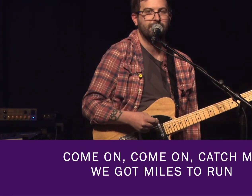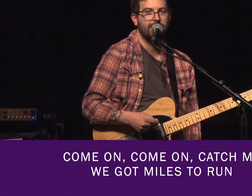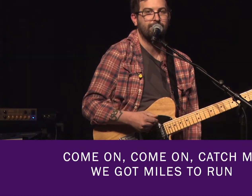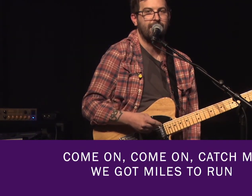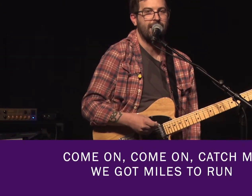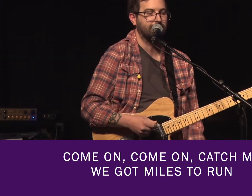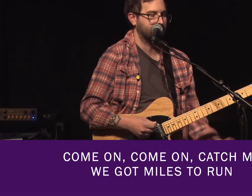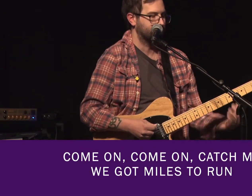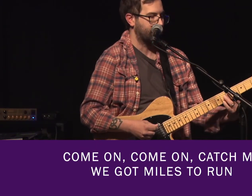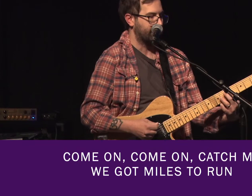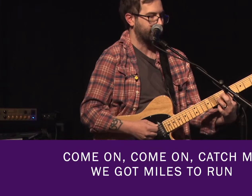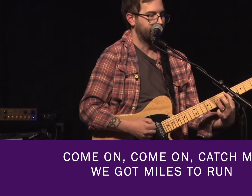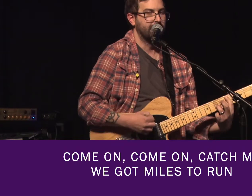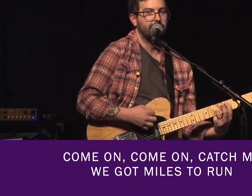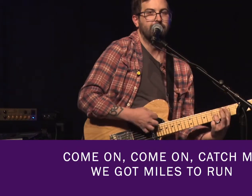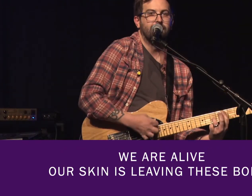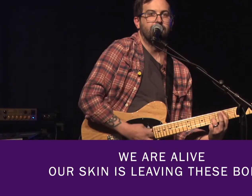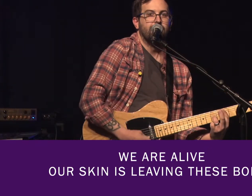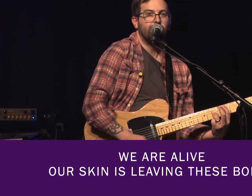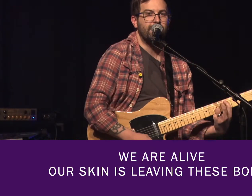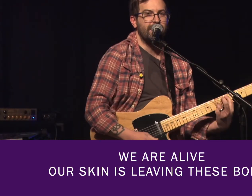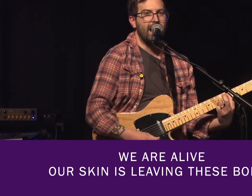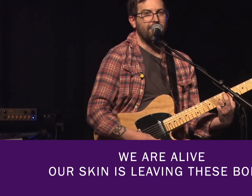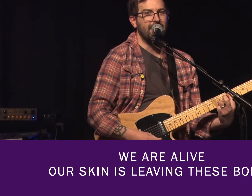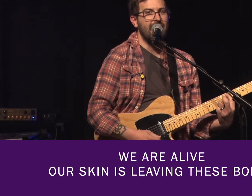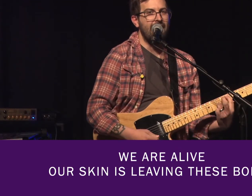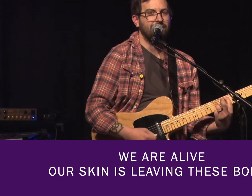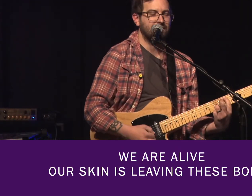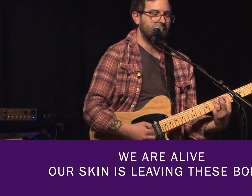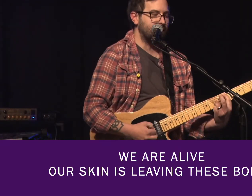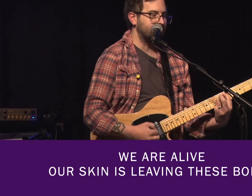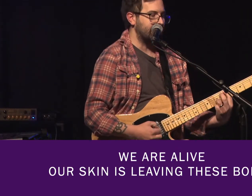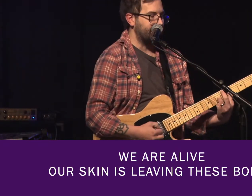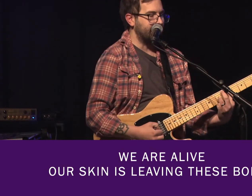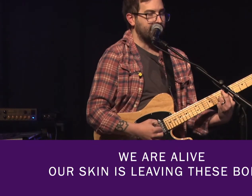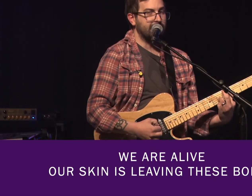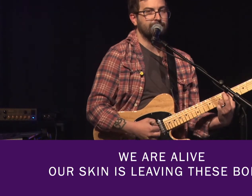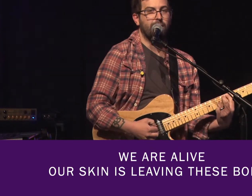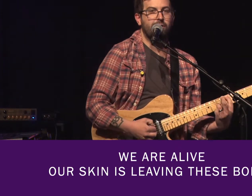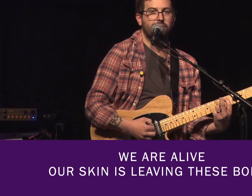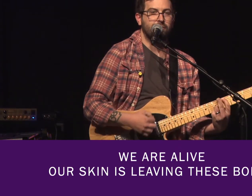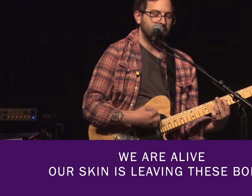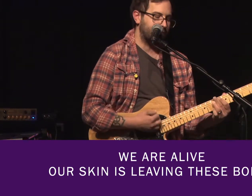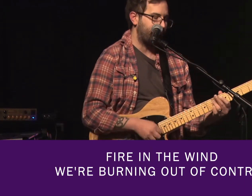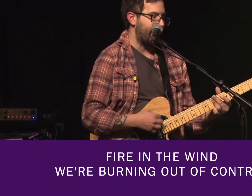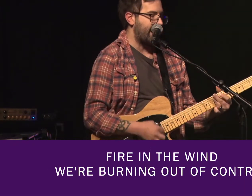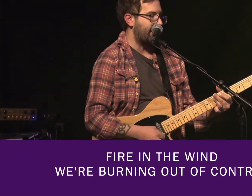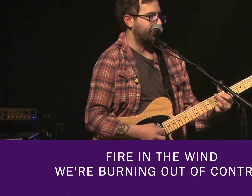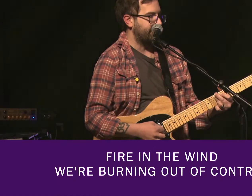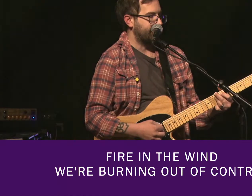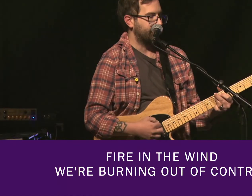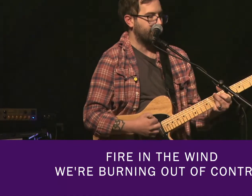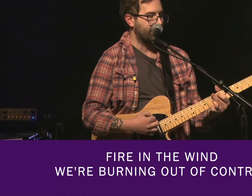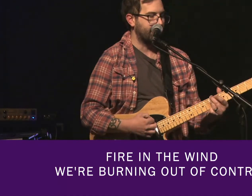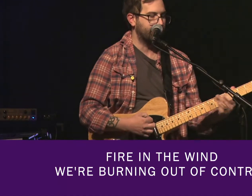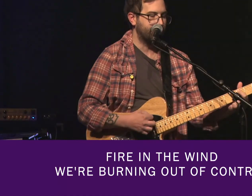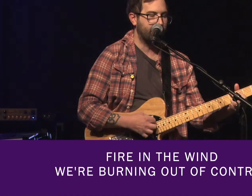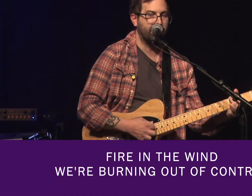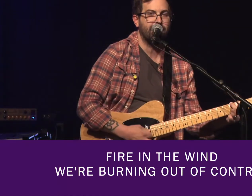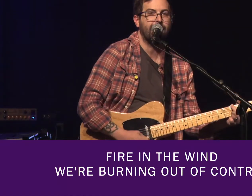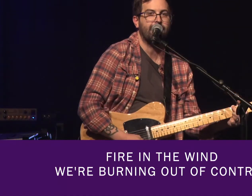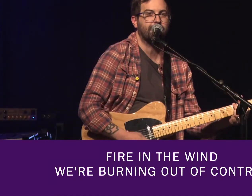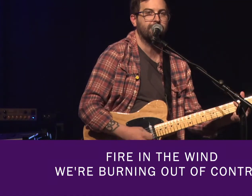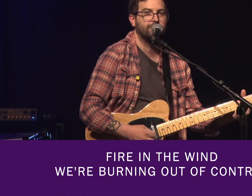me, we got miles to run. We are alive, our skin is leaving this long. Fire in the wind,